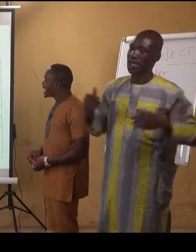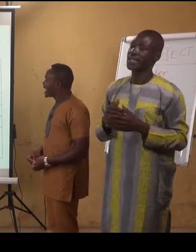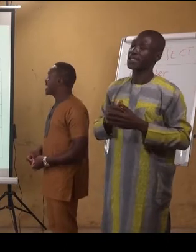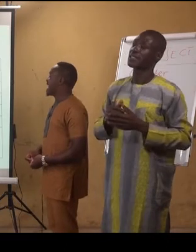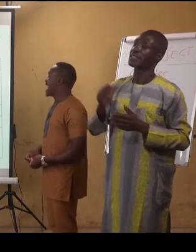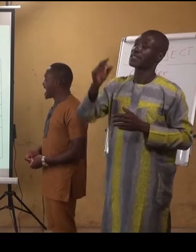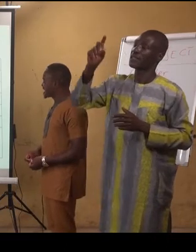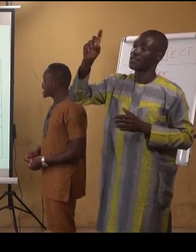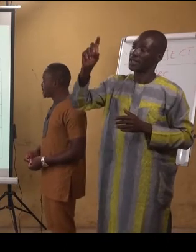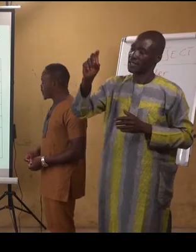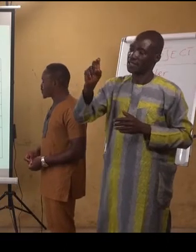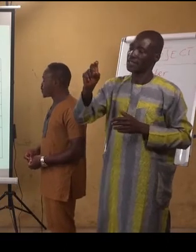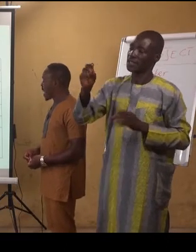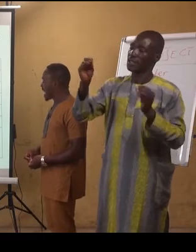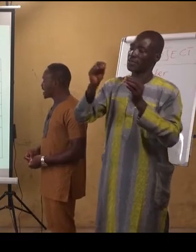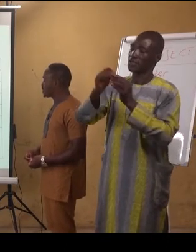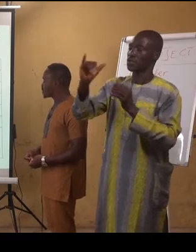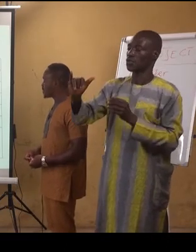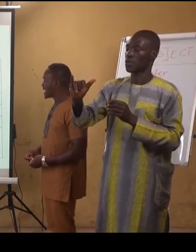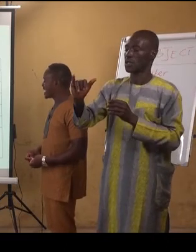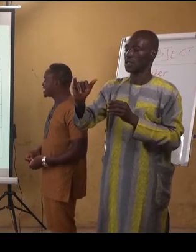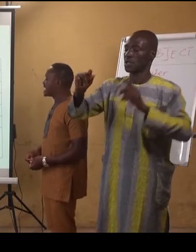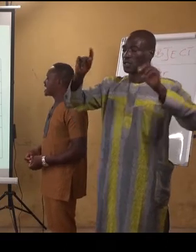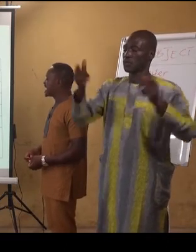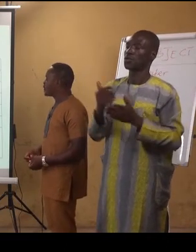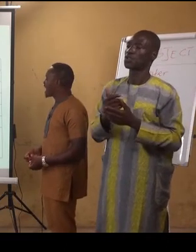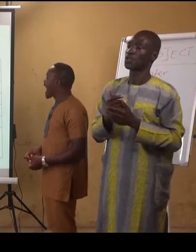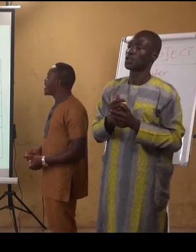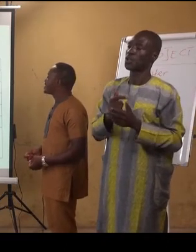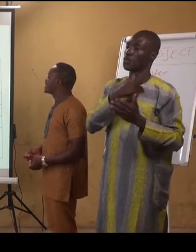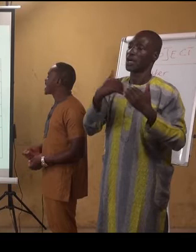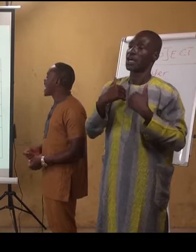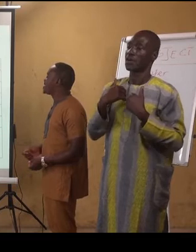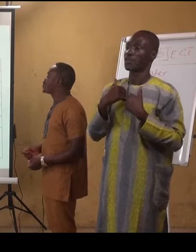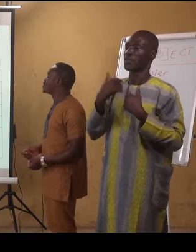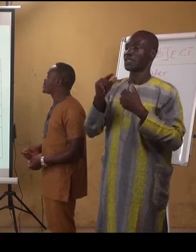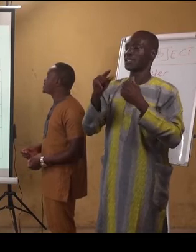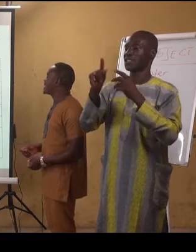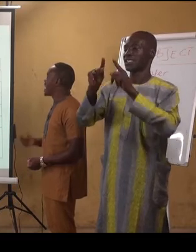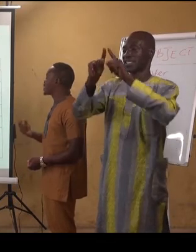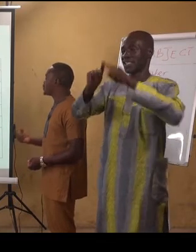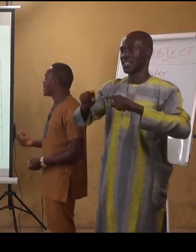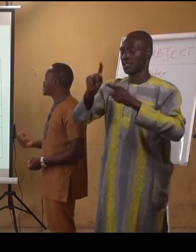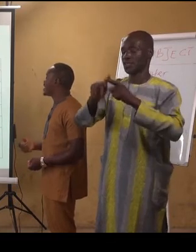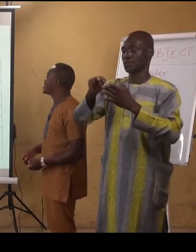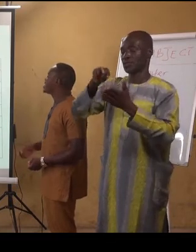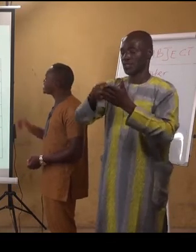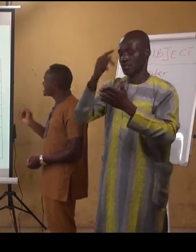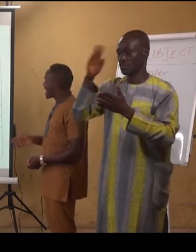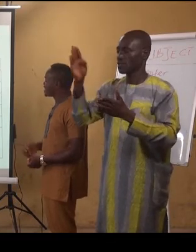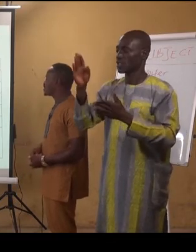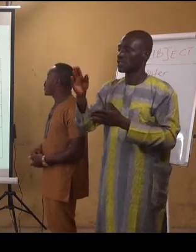open bracket x plus y close bracket. Then we have the caret to represent the